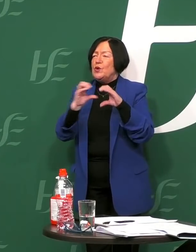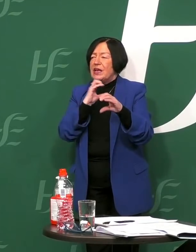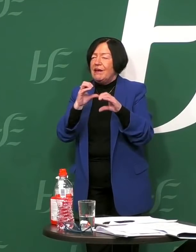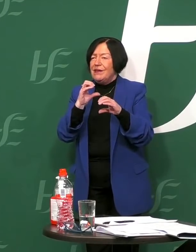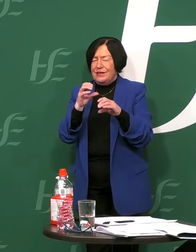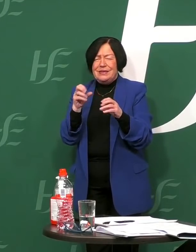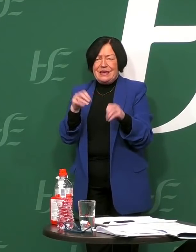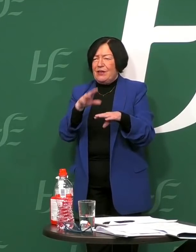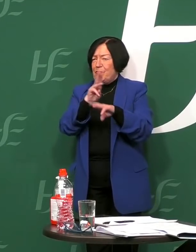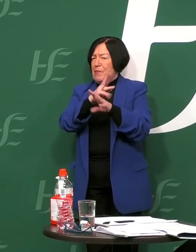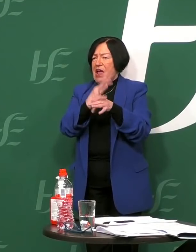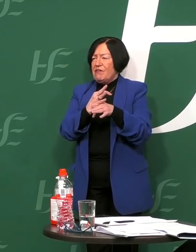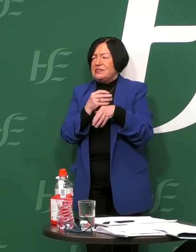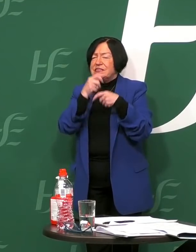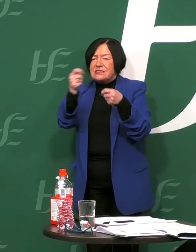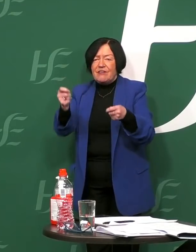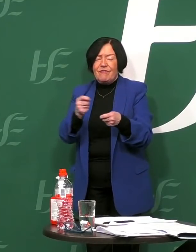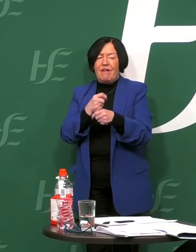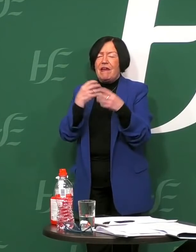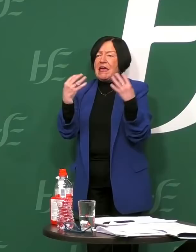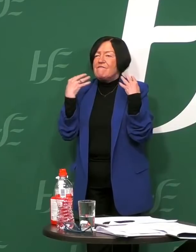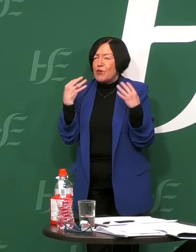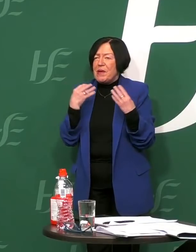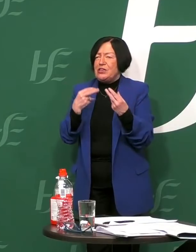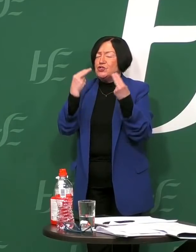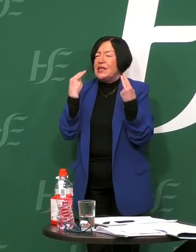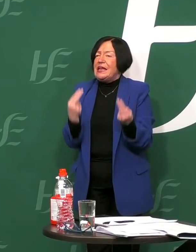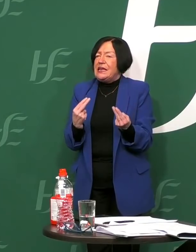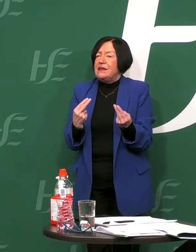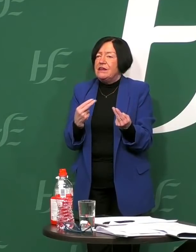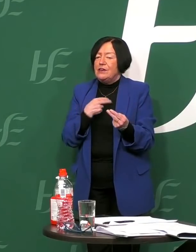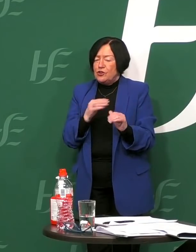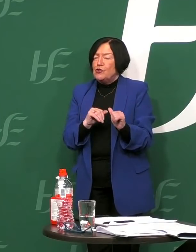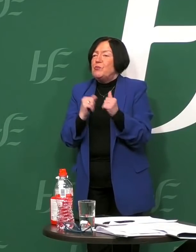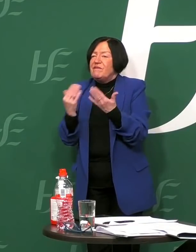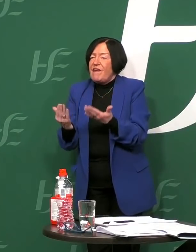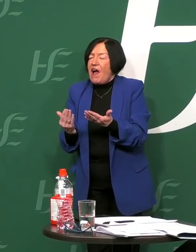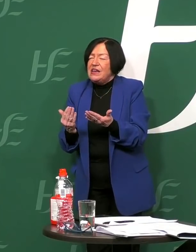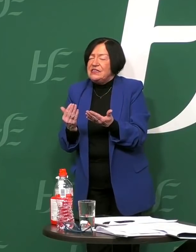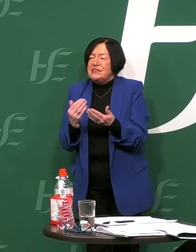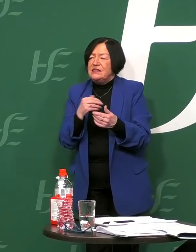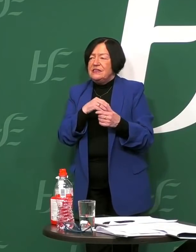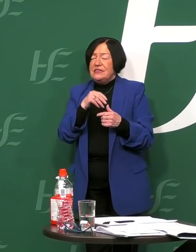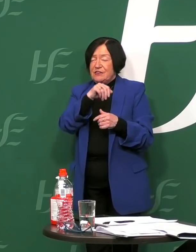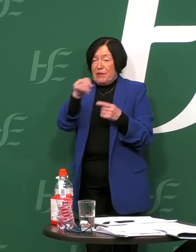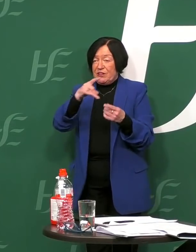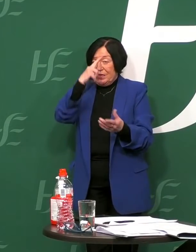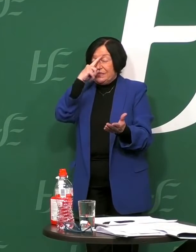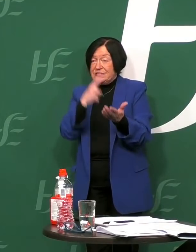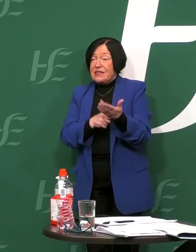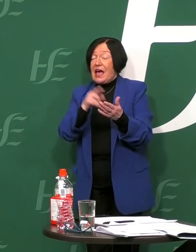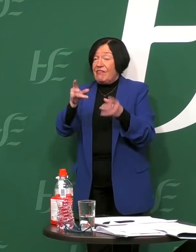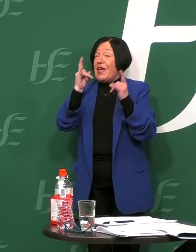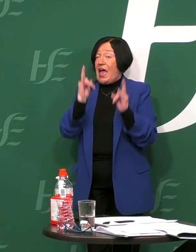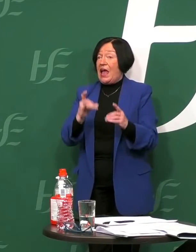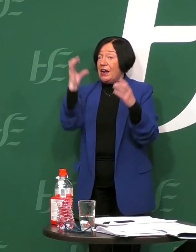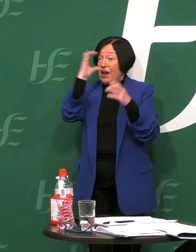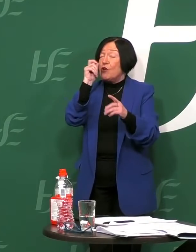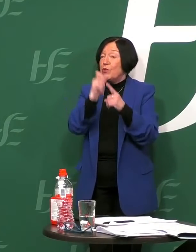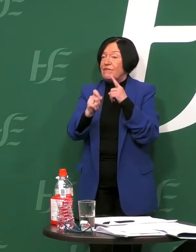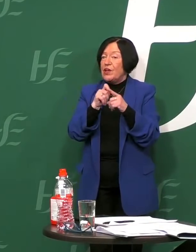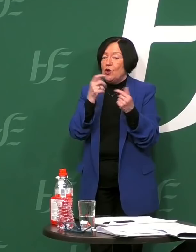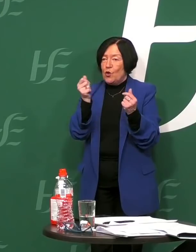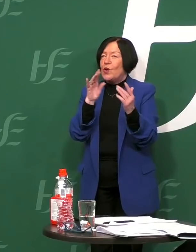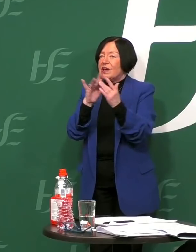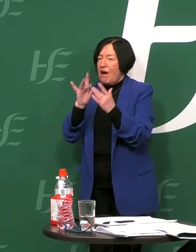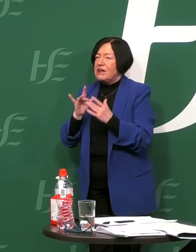of course, at parents, giving them all the information they need to provide them with the information to make decisions, and of course, the healthcare professionals who come in contact with